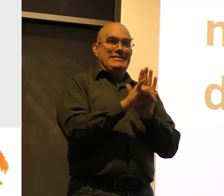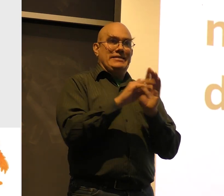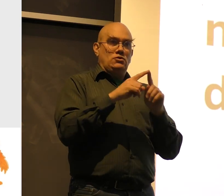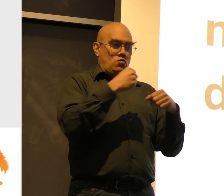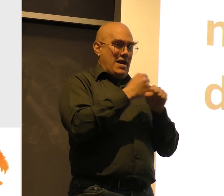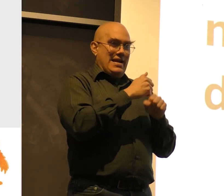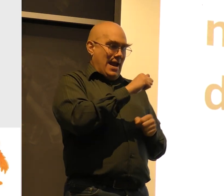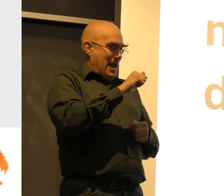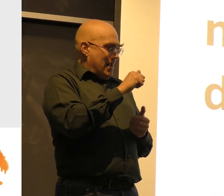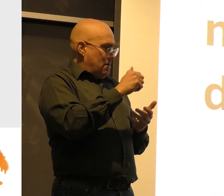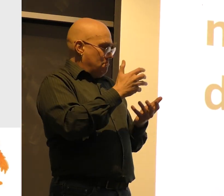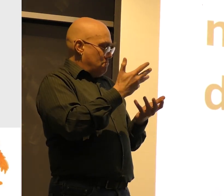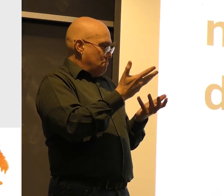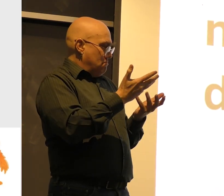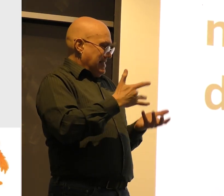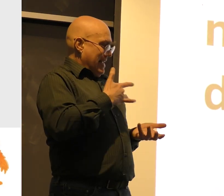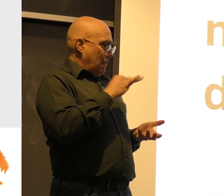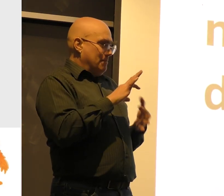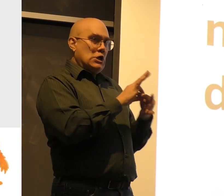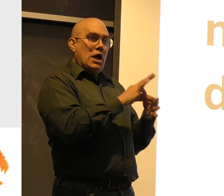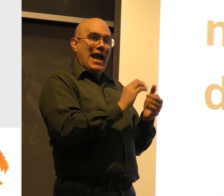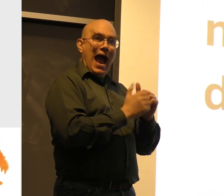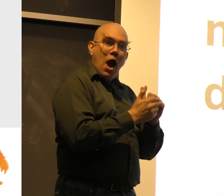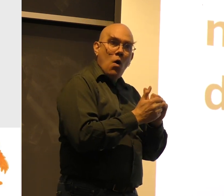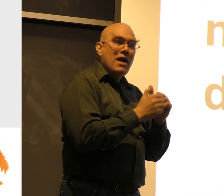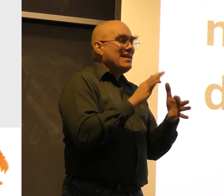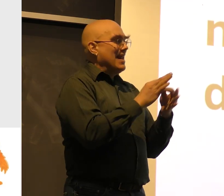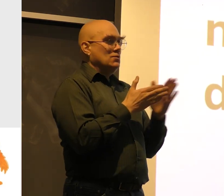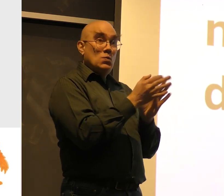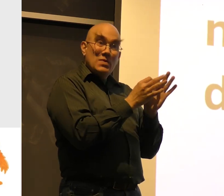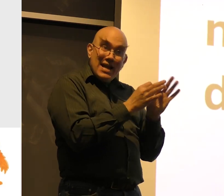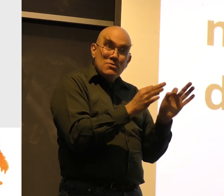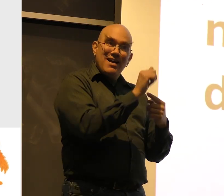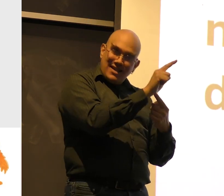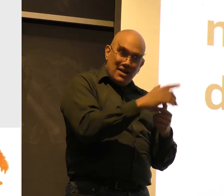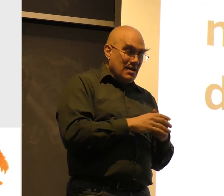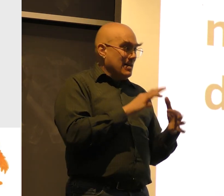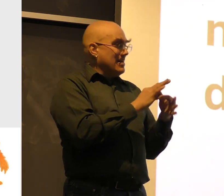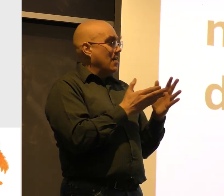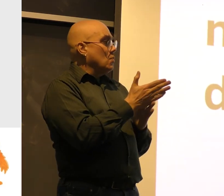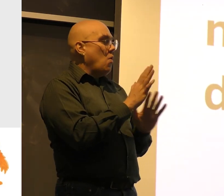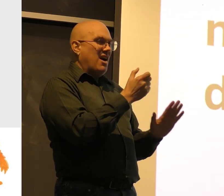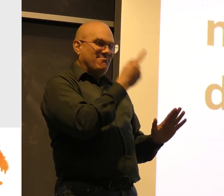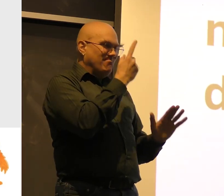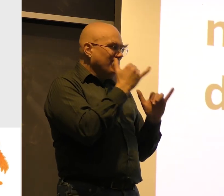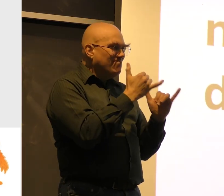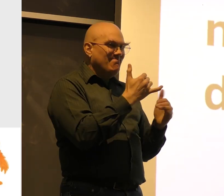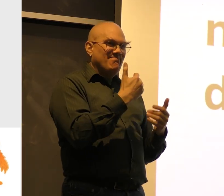for our cultural identity to create a sense of belonging and connection through language, which was ASL, connection through